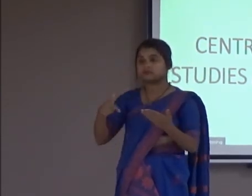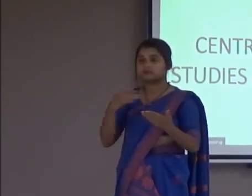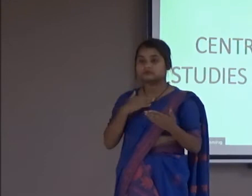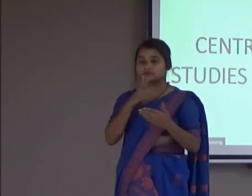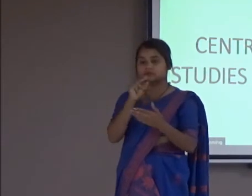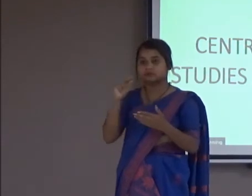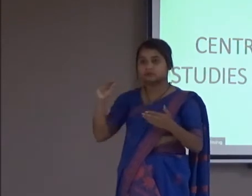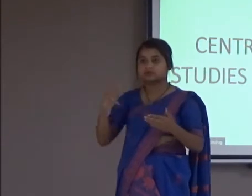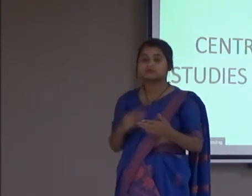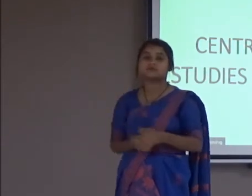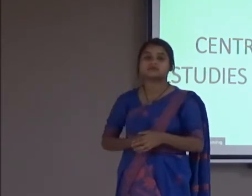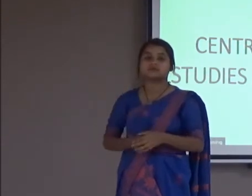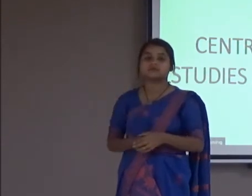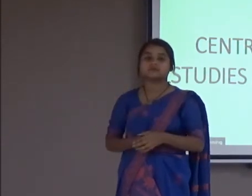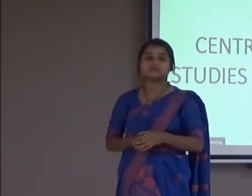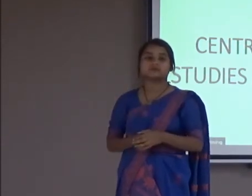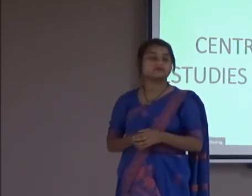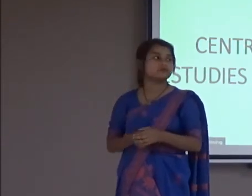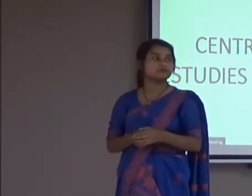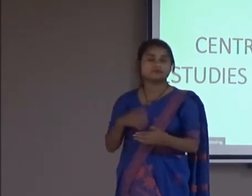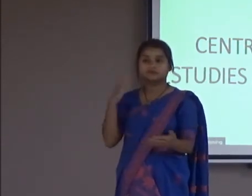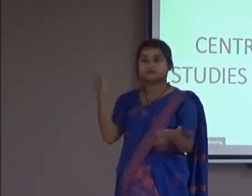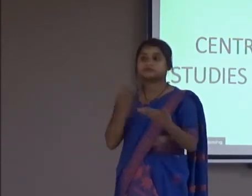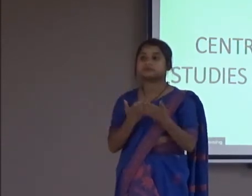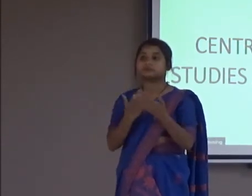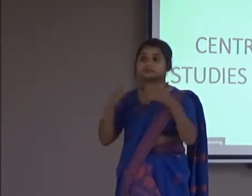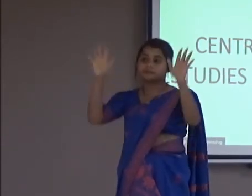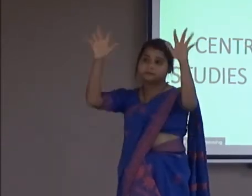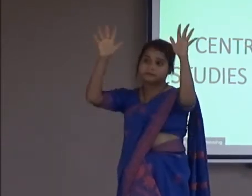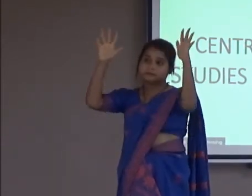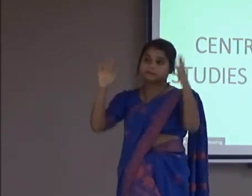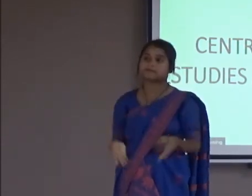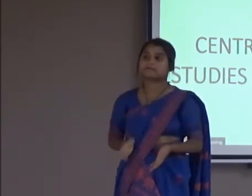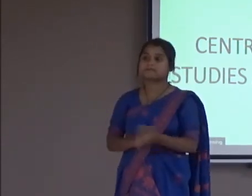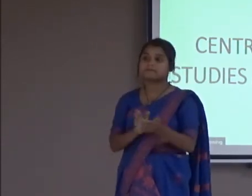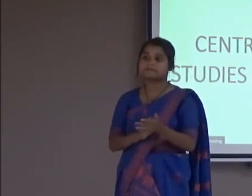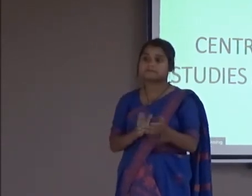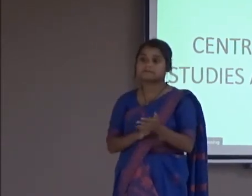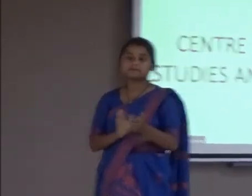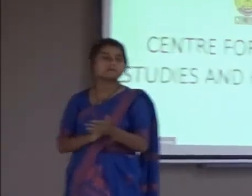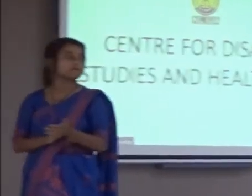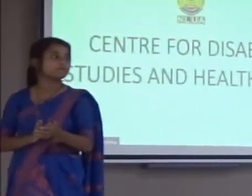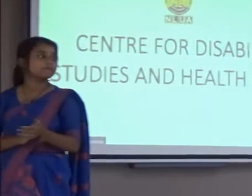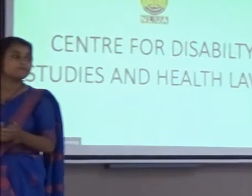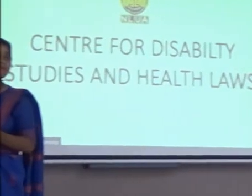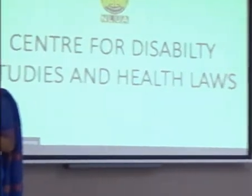this wonderful opportunity. Welcome you again. Thank you.